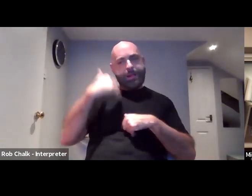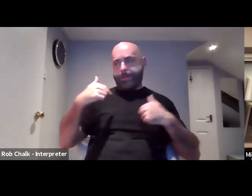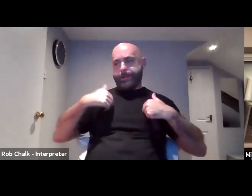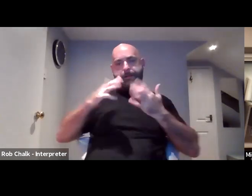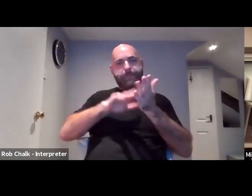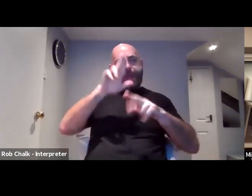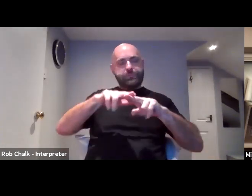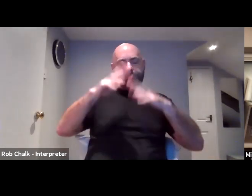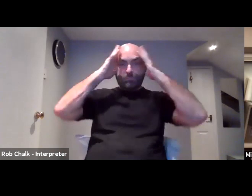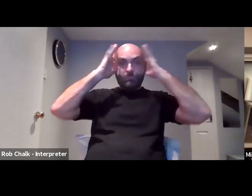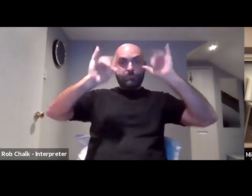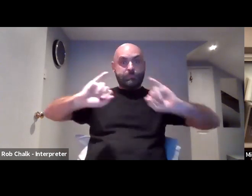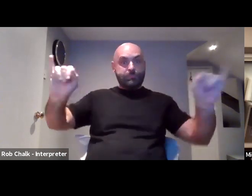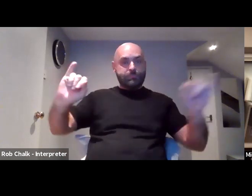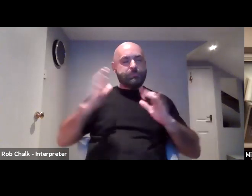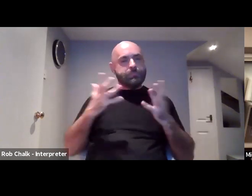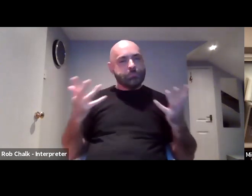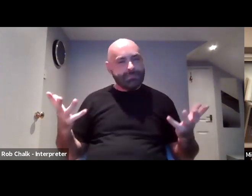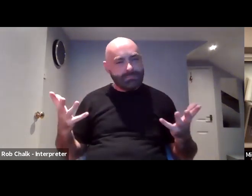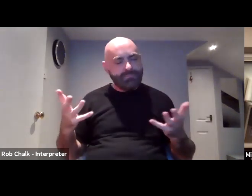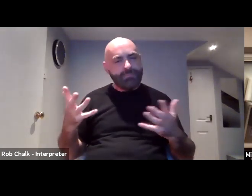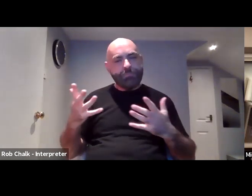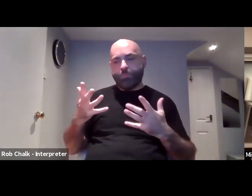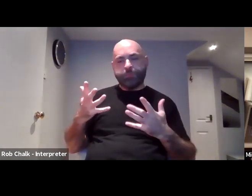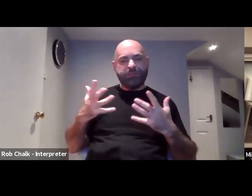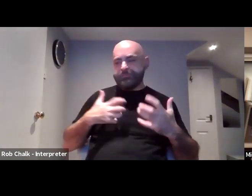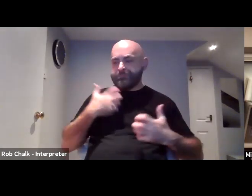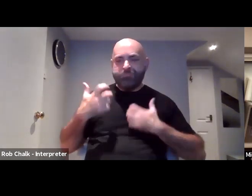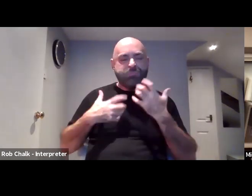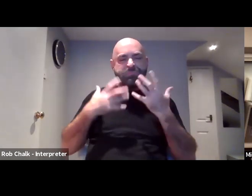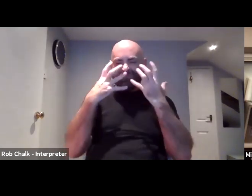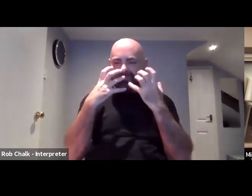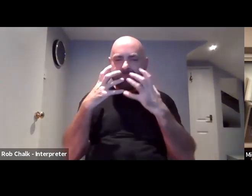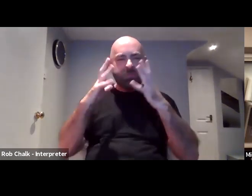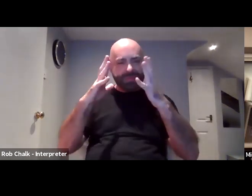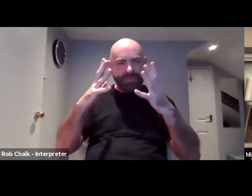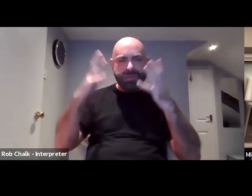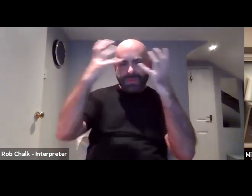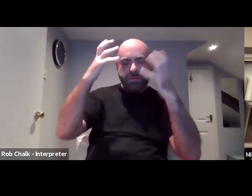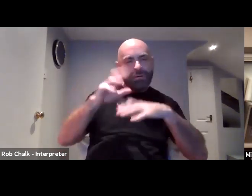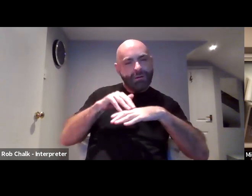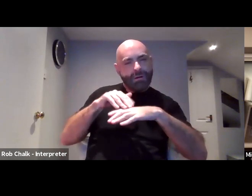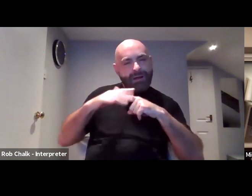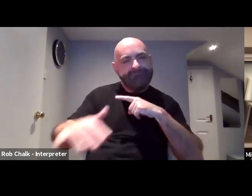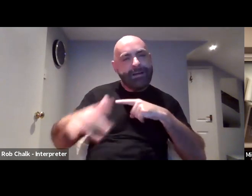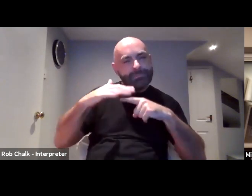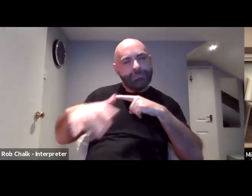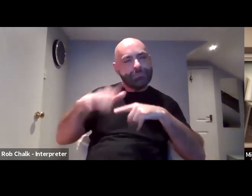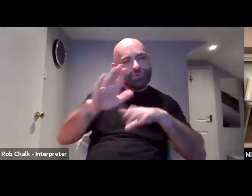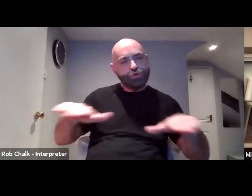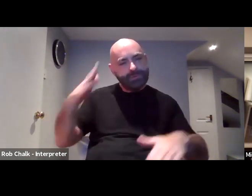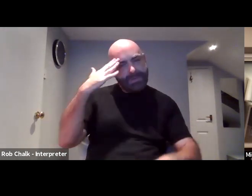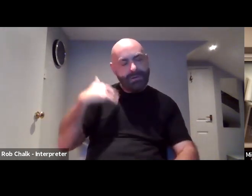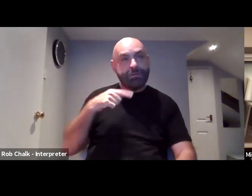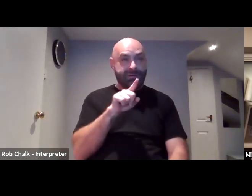as a parent, which in turn will have impact on your children's mental health? So this